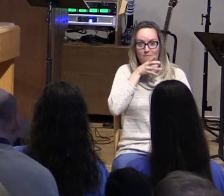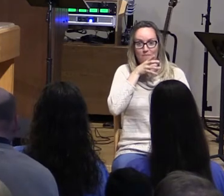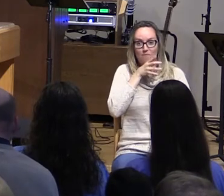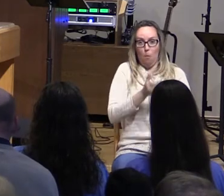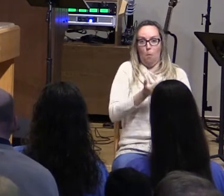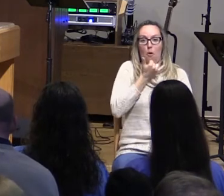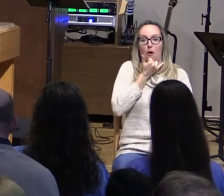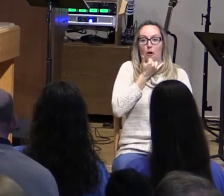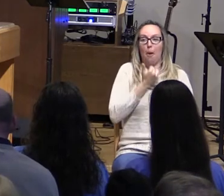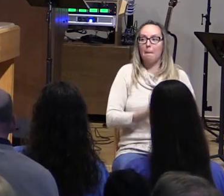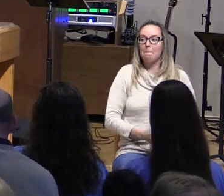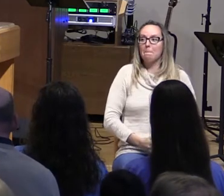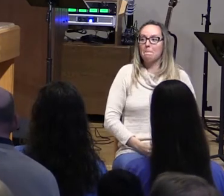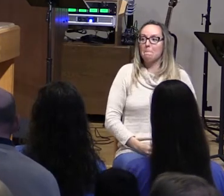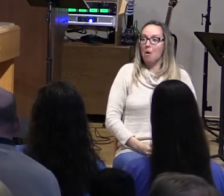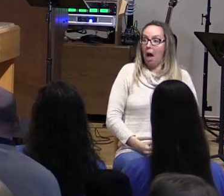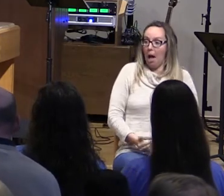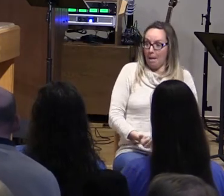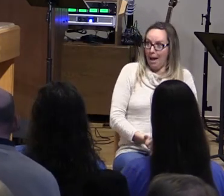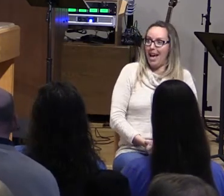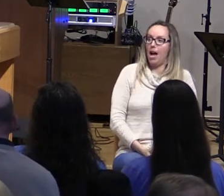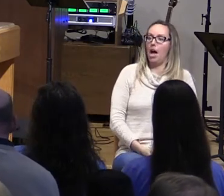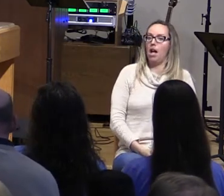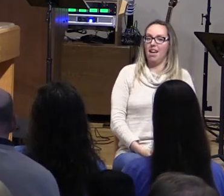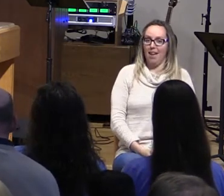A lot of information.